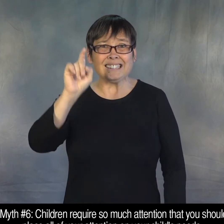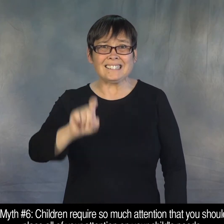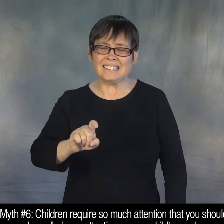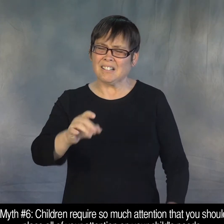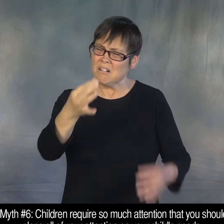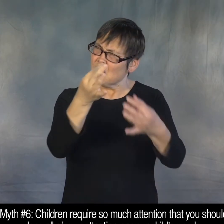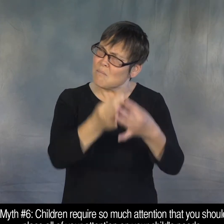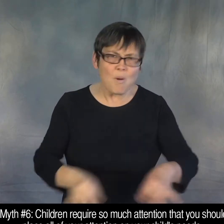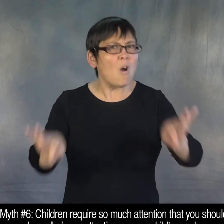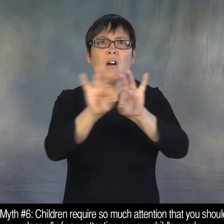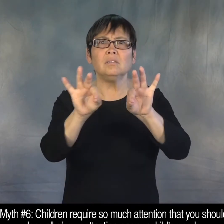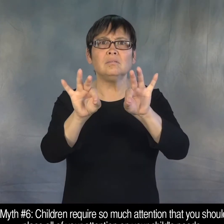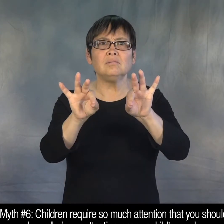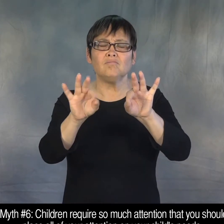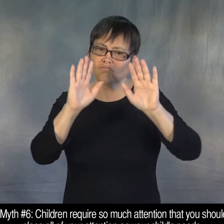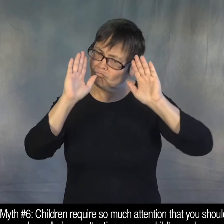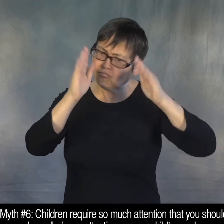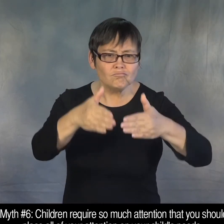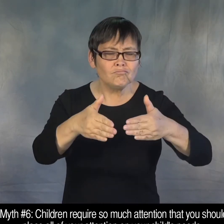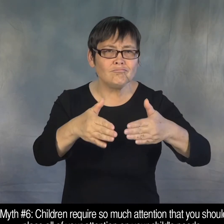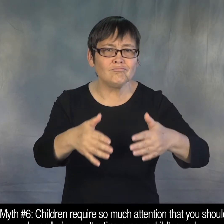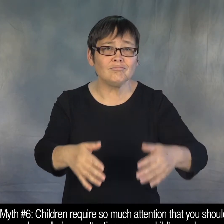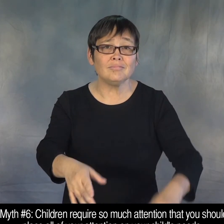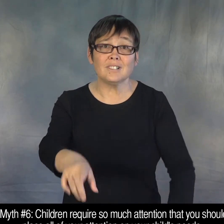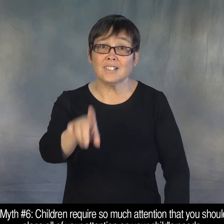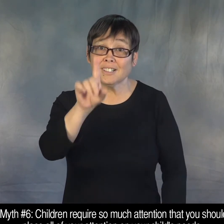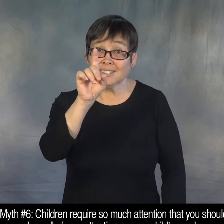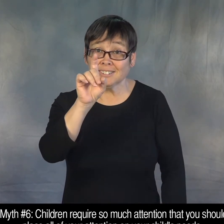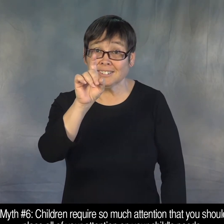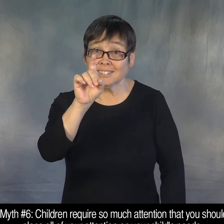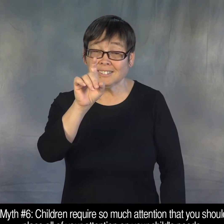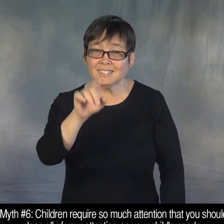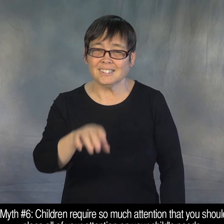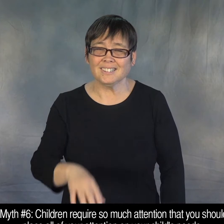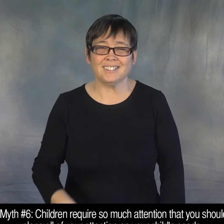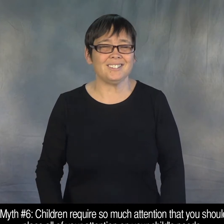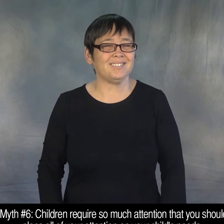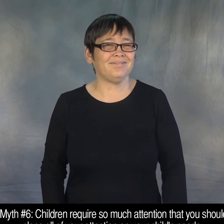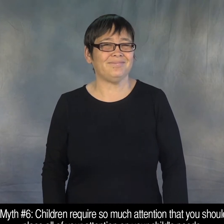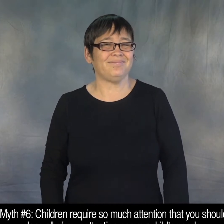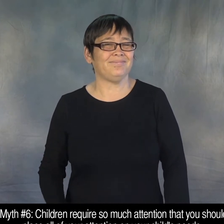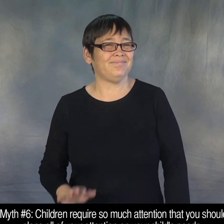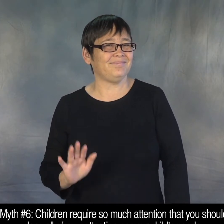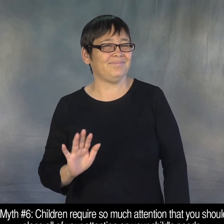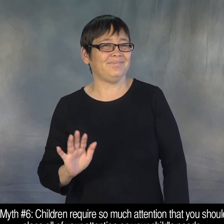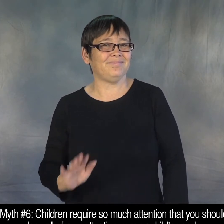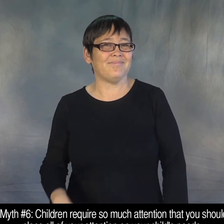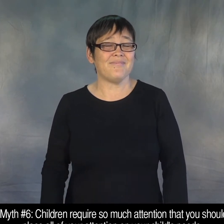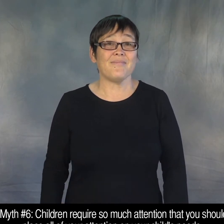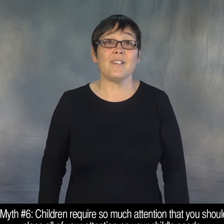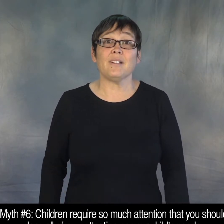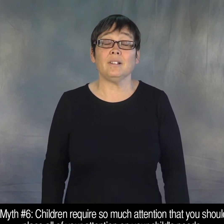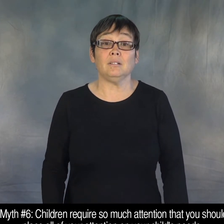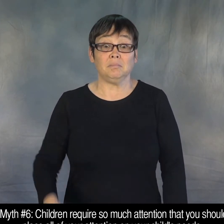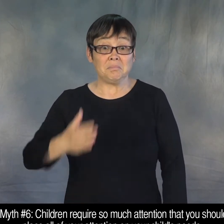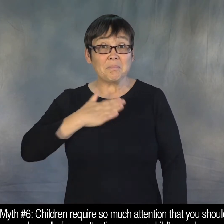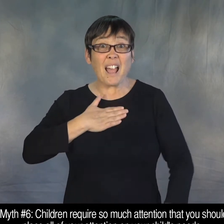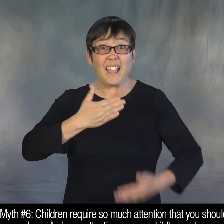Myth number 6. Children require so much attention that you should place all of your